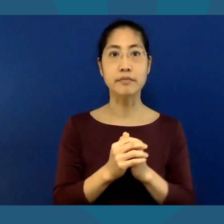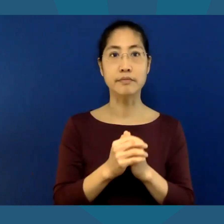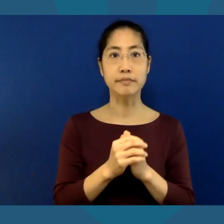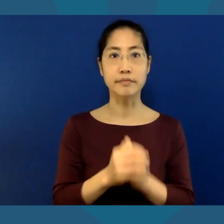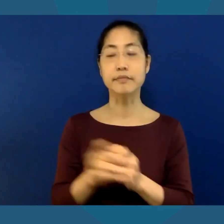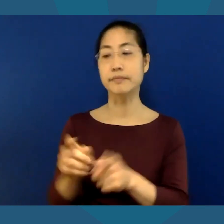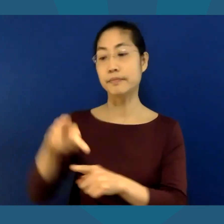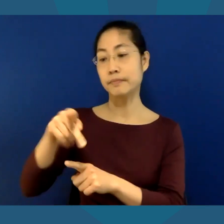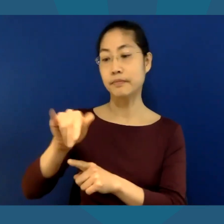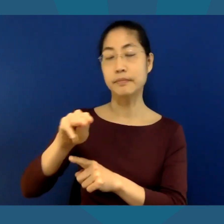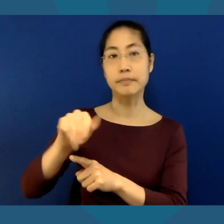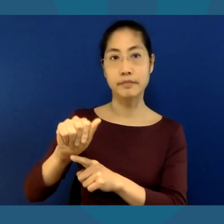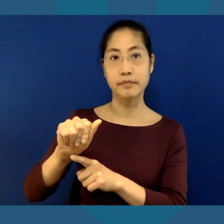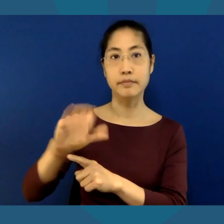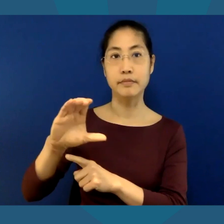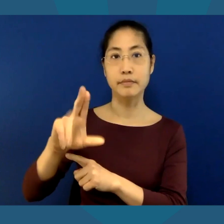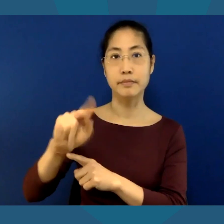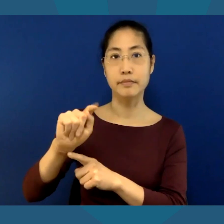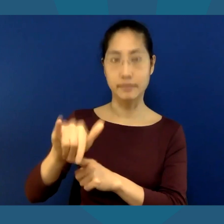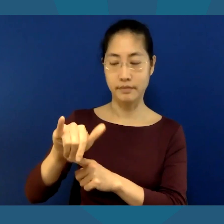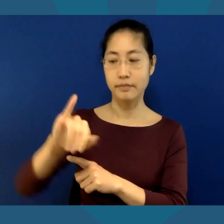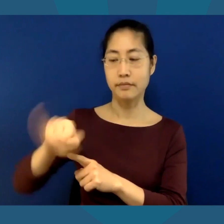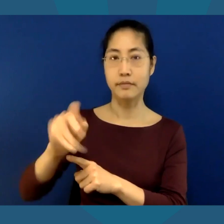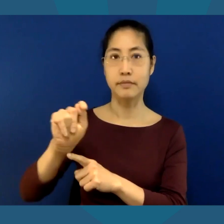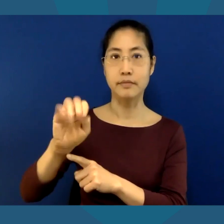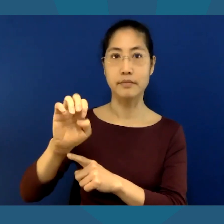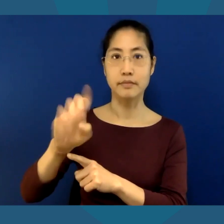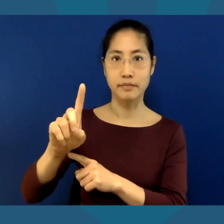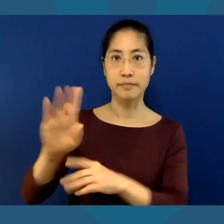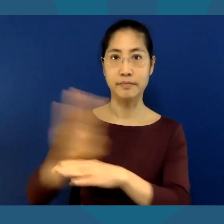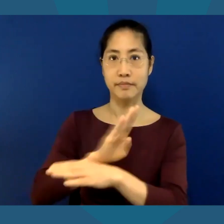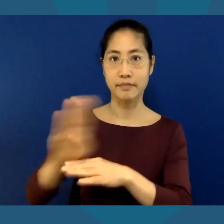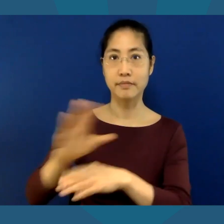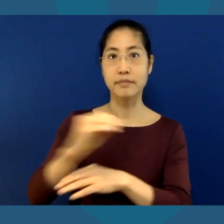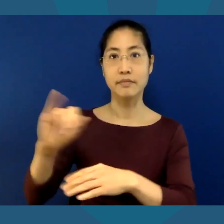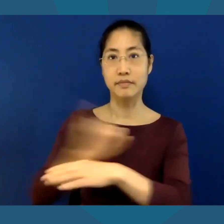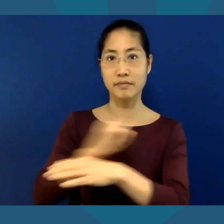Pima County JTED Business and Industry Council,